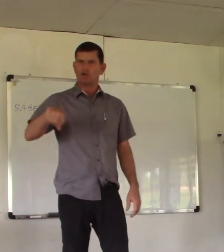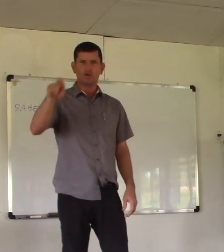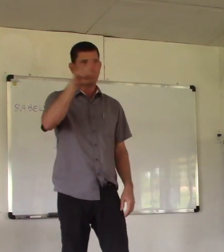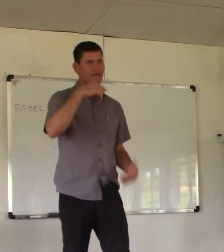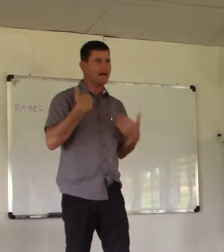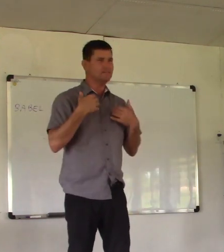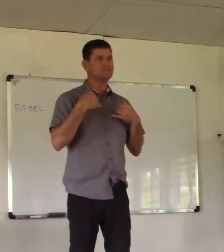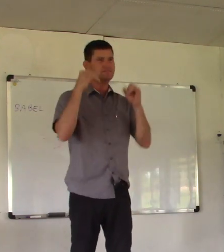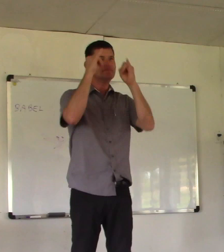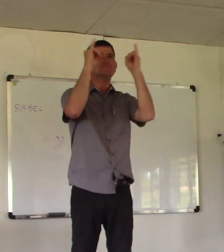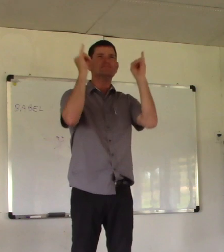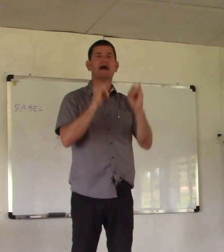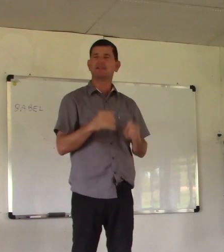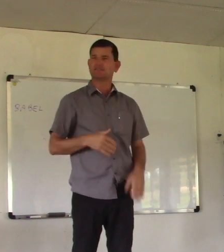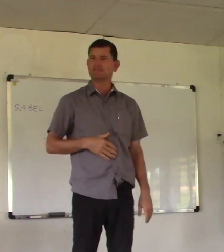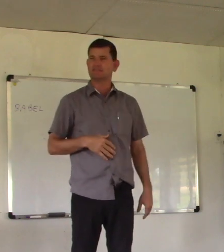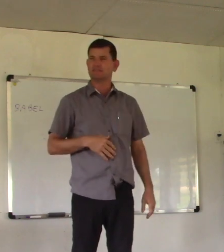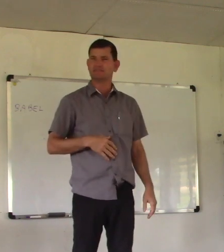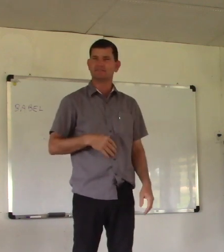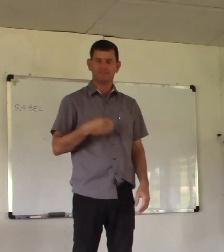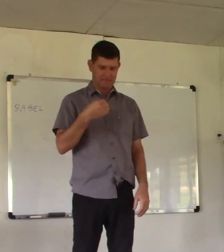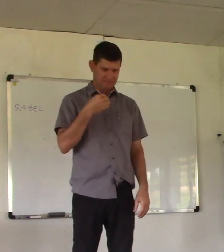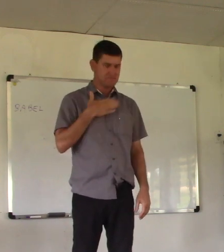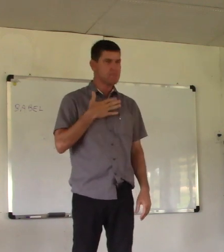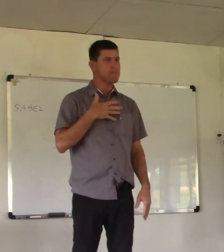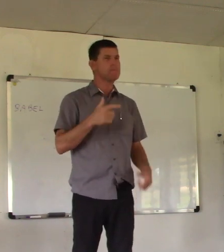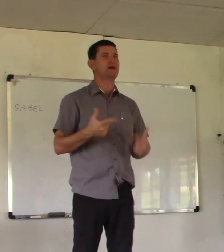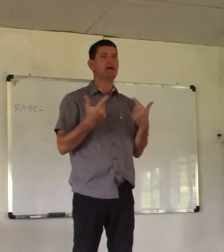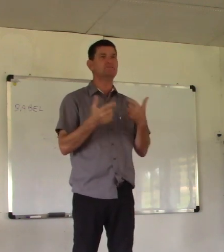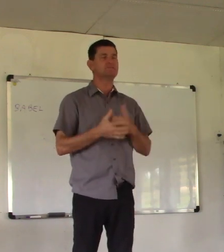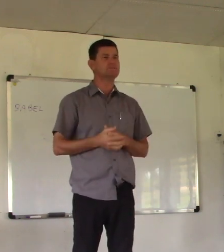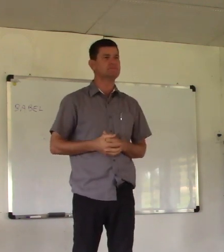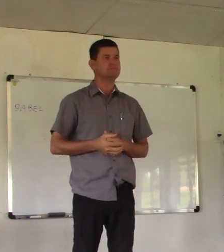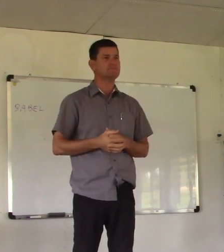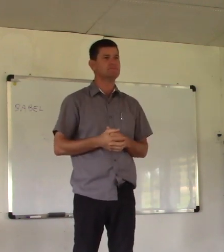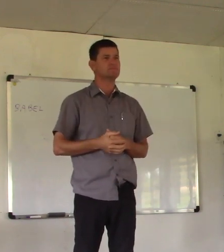do we have idols in my life?